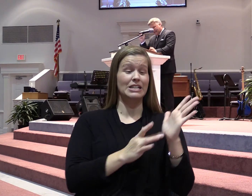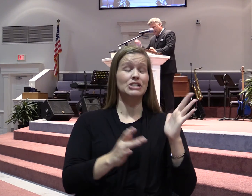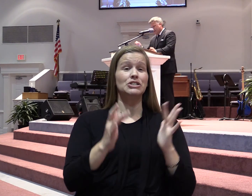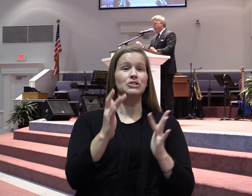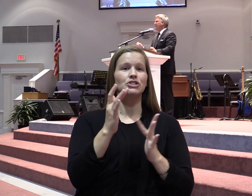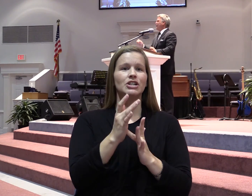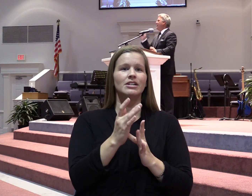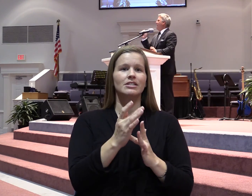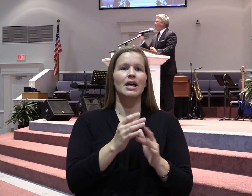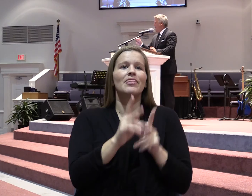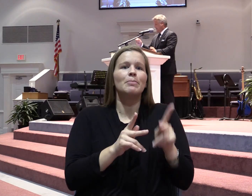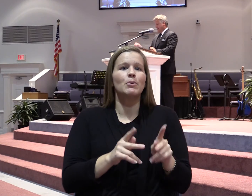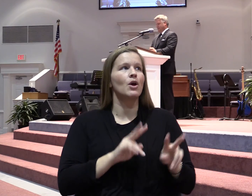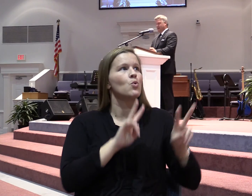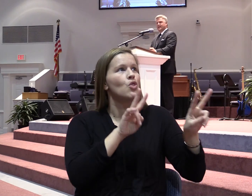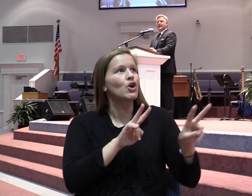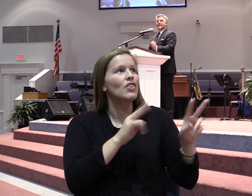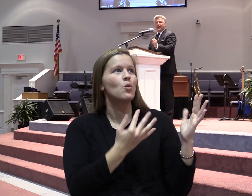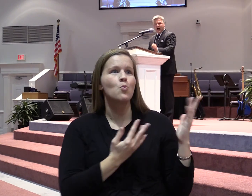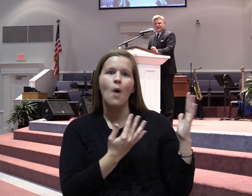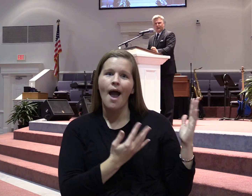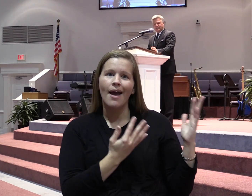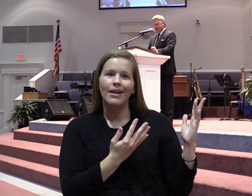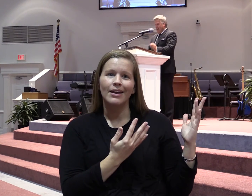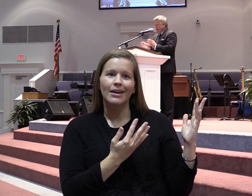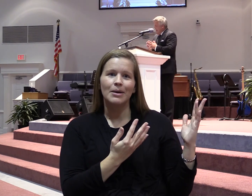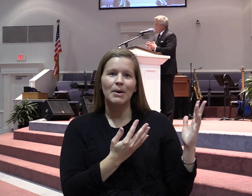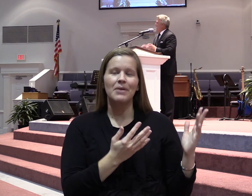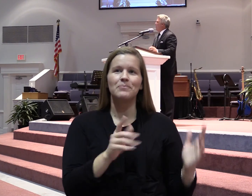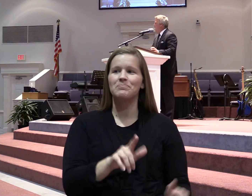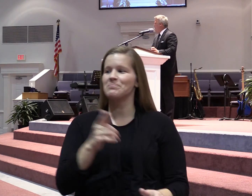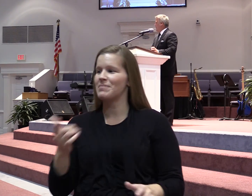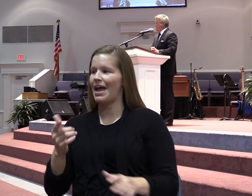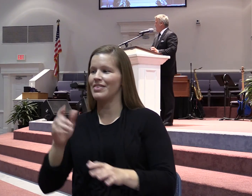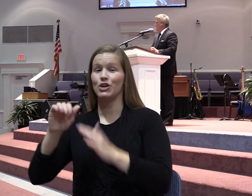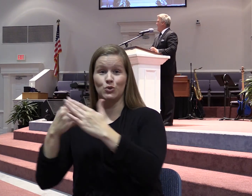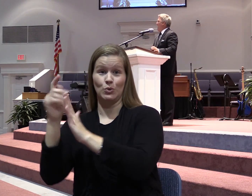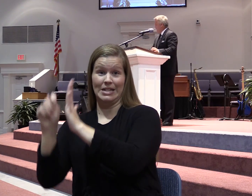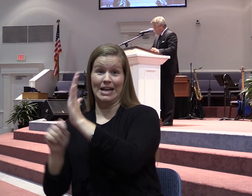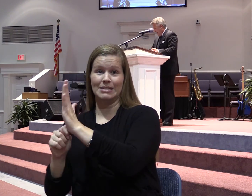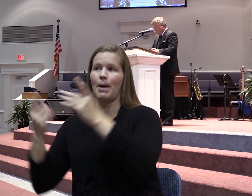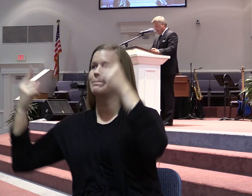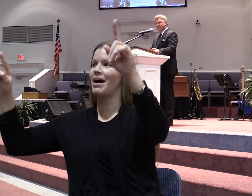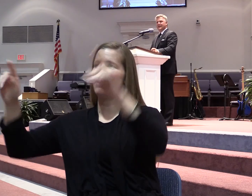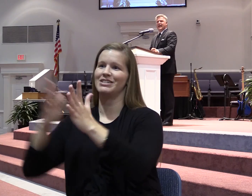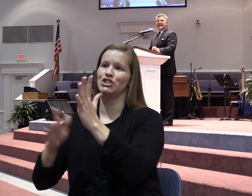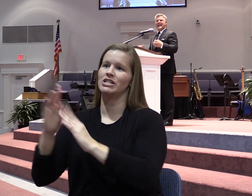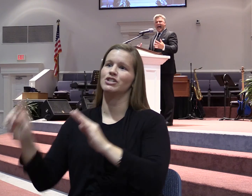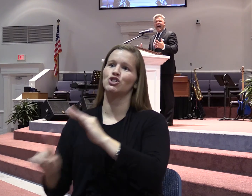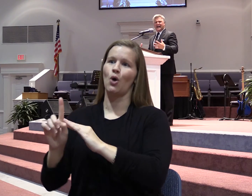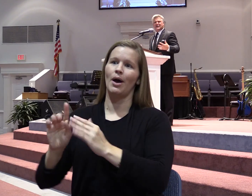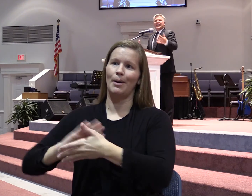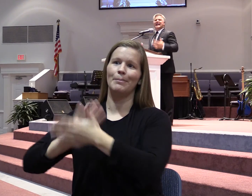the anticipation of prophecy. In the Gospels, He is the accomplishment of that prophecy.